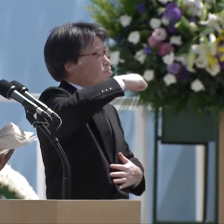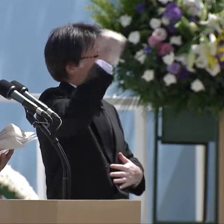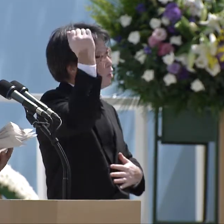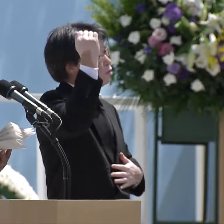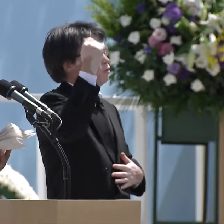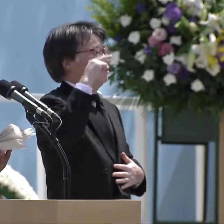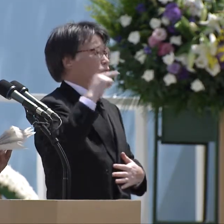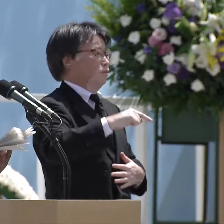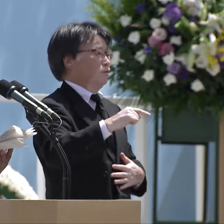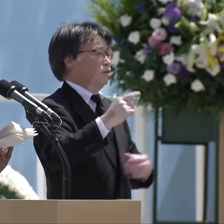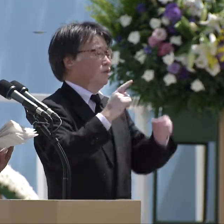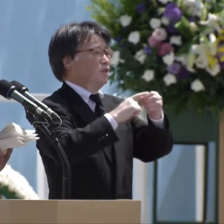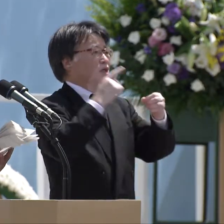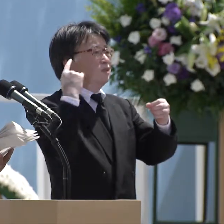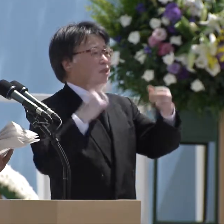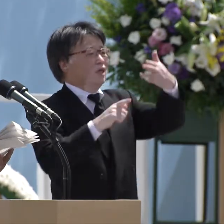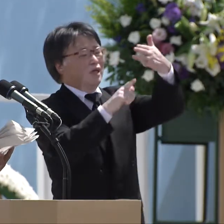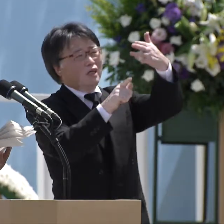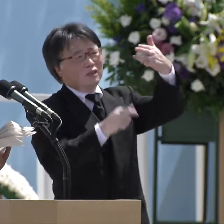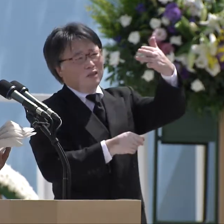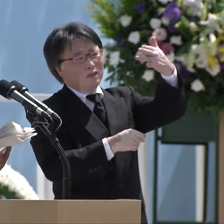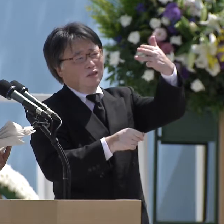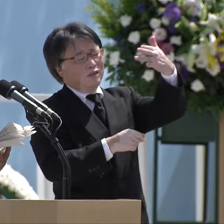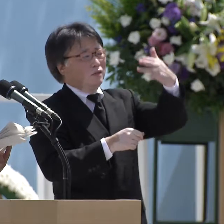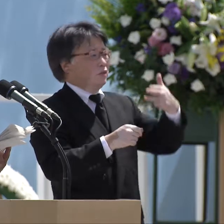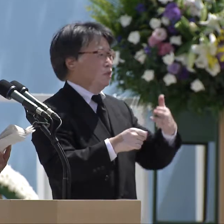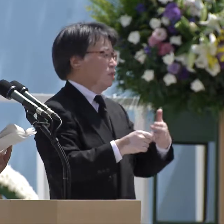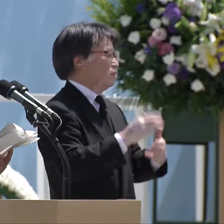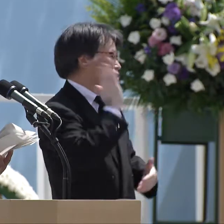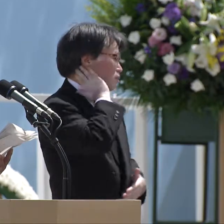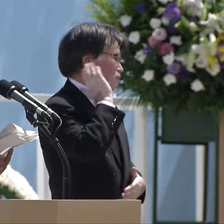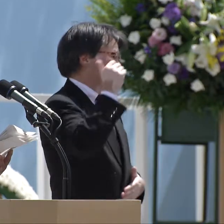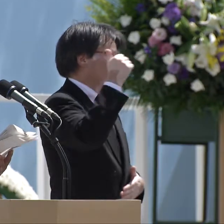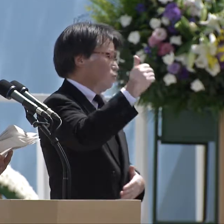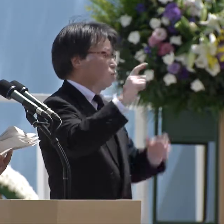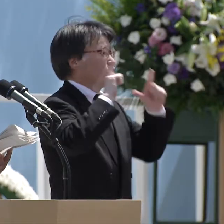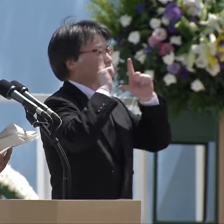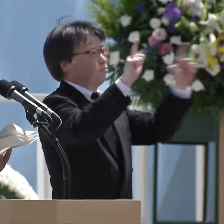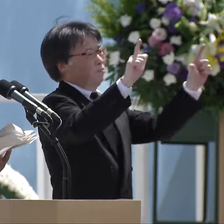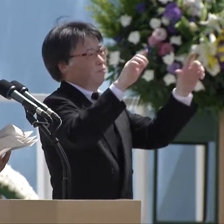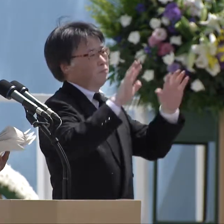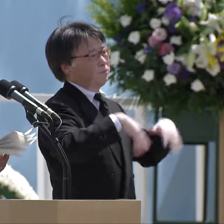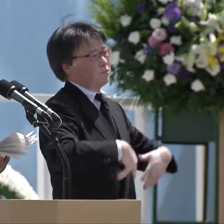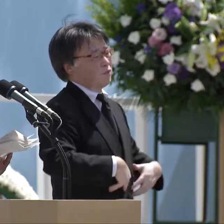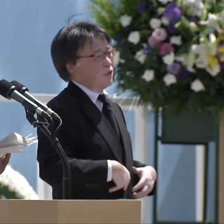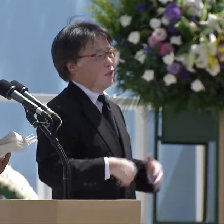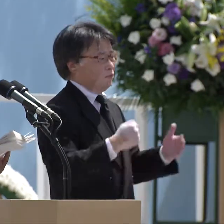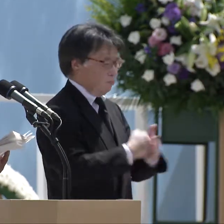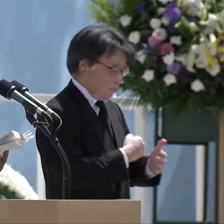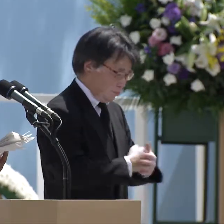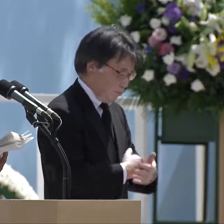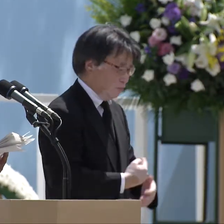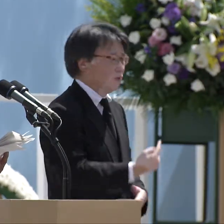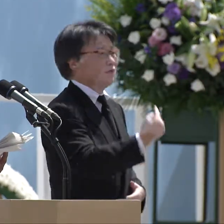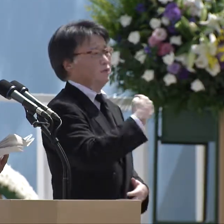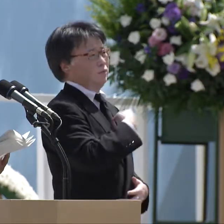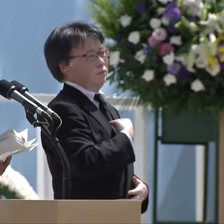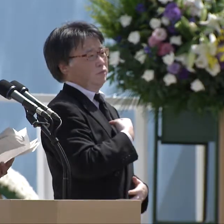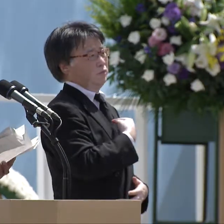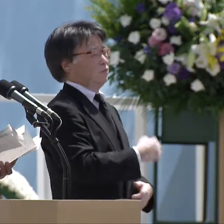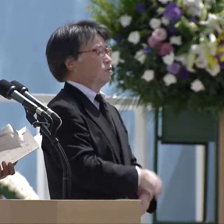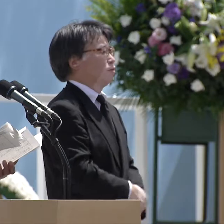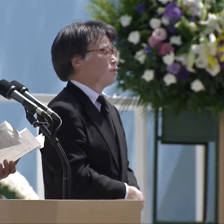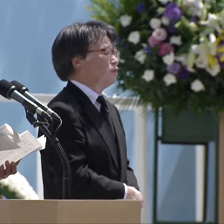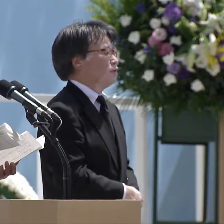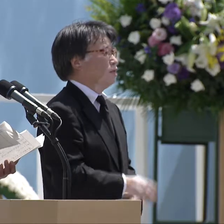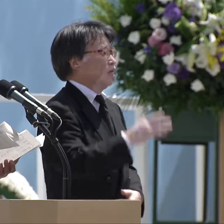its allies, the United States, and will neither sign nor ratify the Treaty on the Prohibition of Nuclear Weapons. This was announced by the